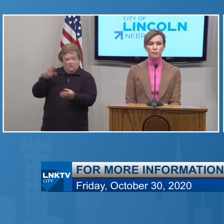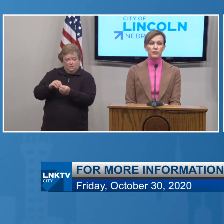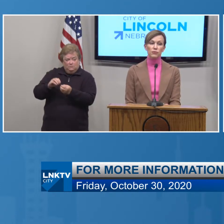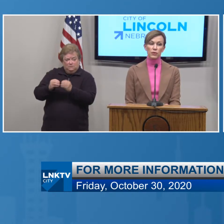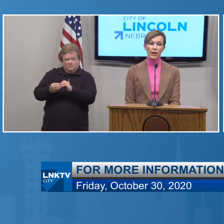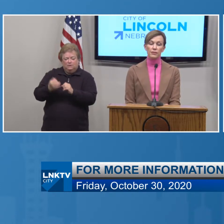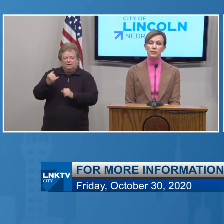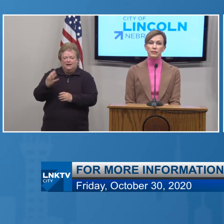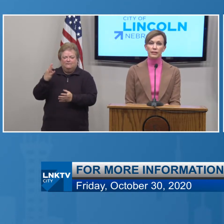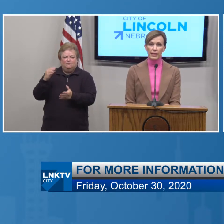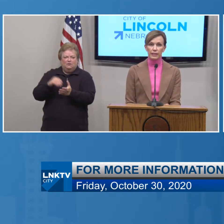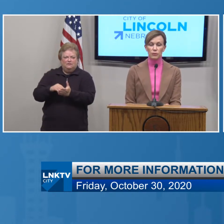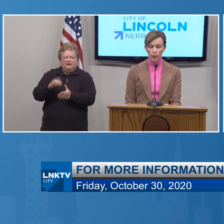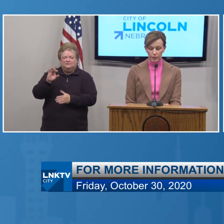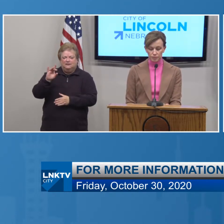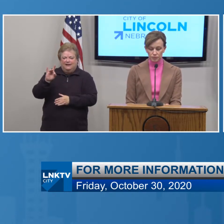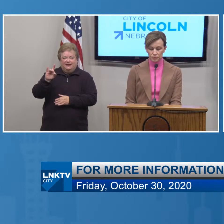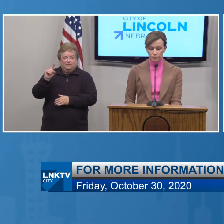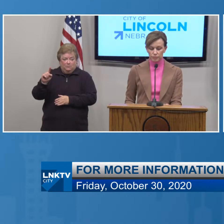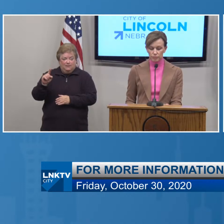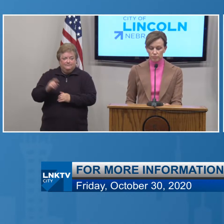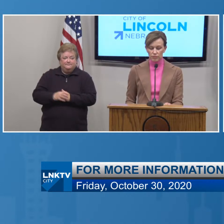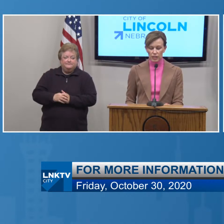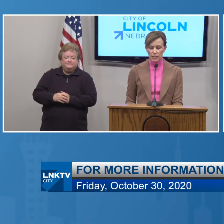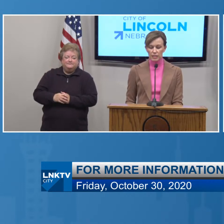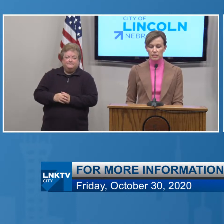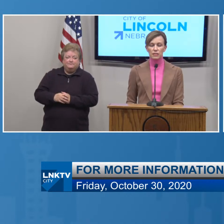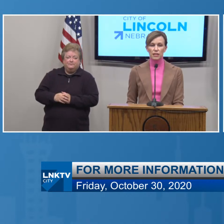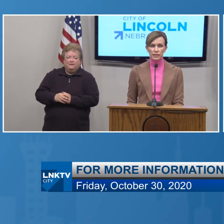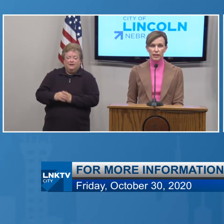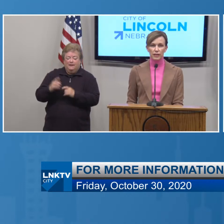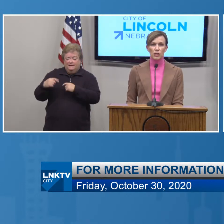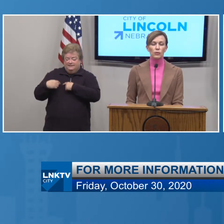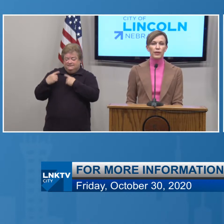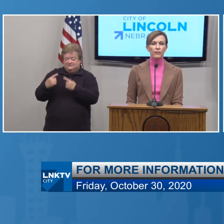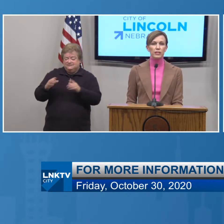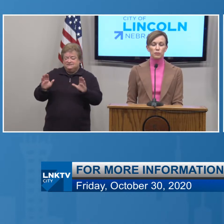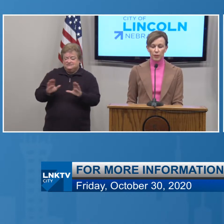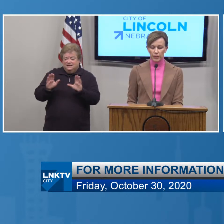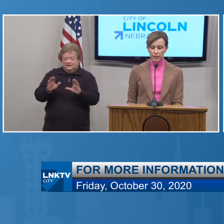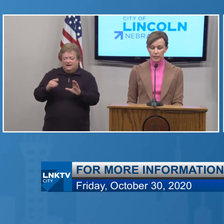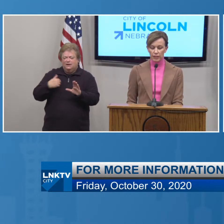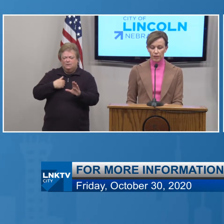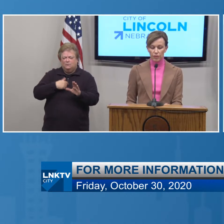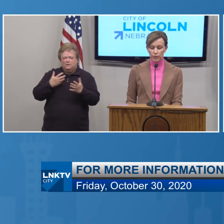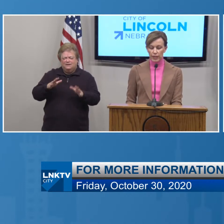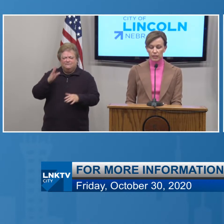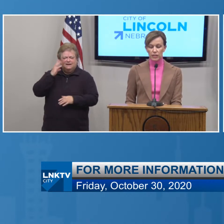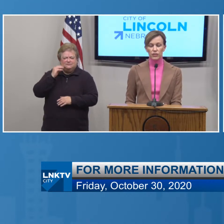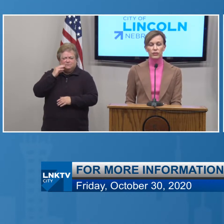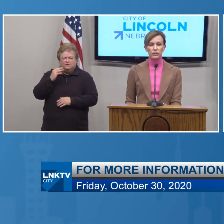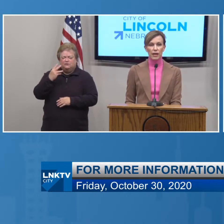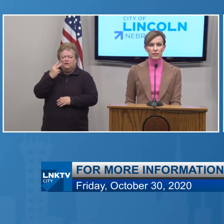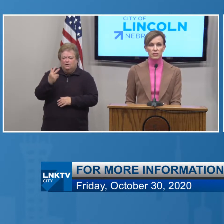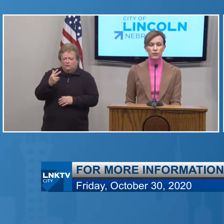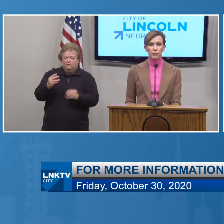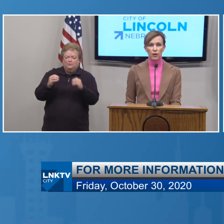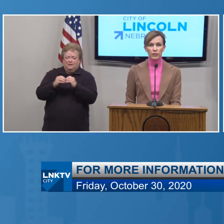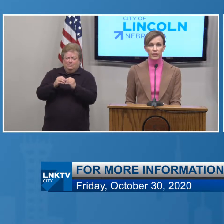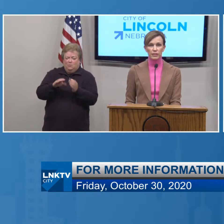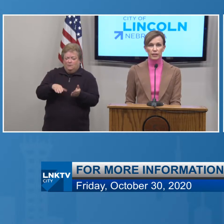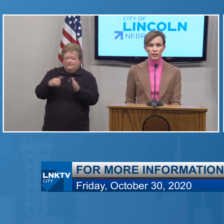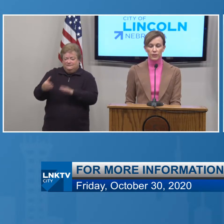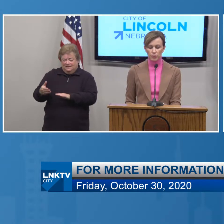date are up to 4,081. Since Sunday, we have experienced 3 additional deaths